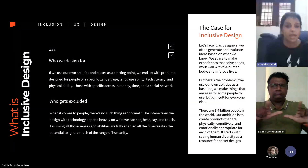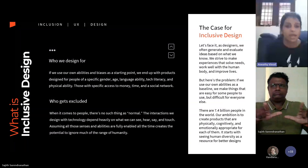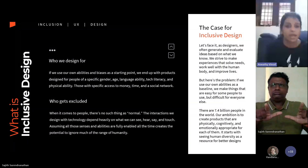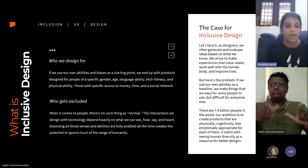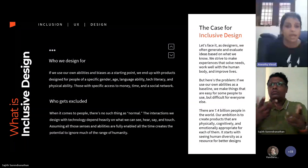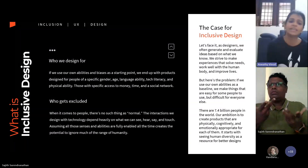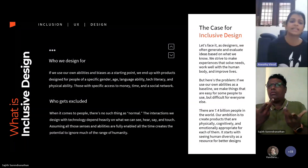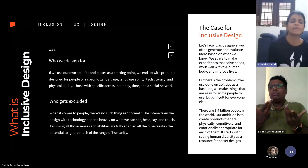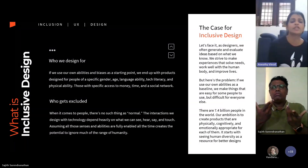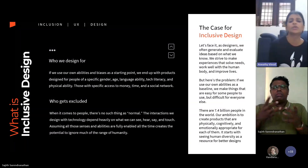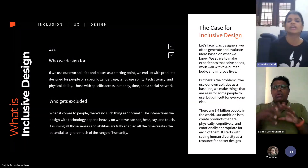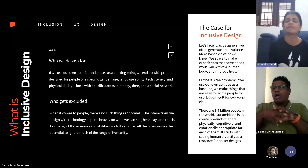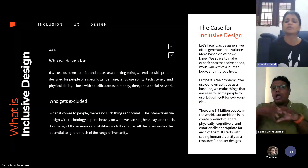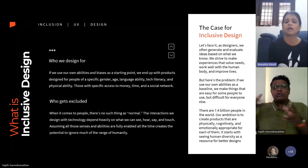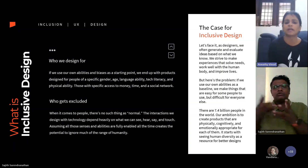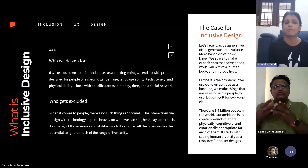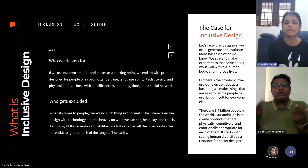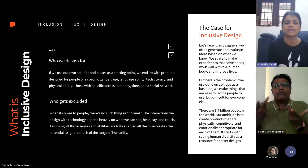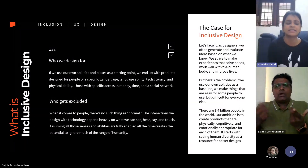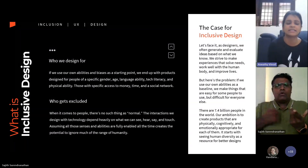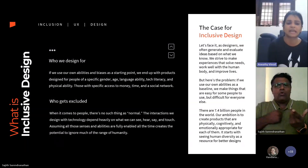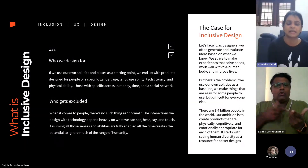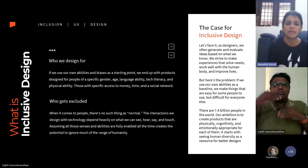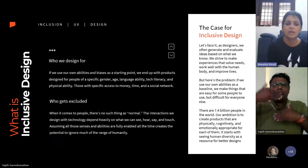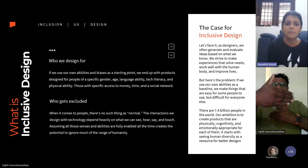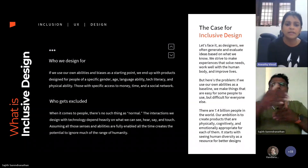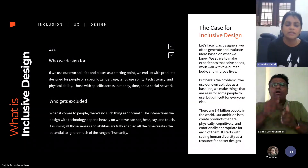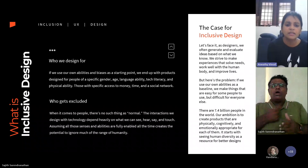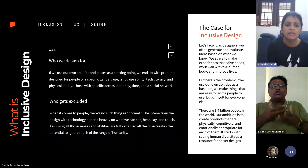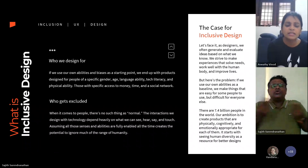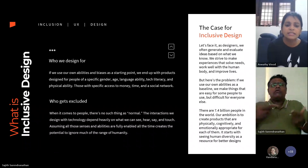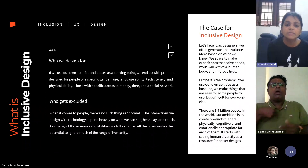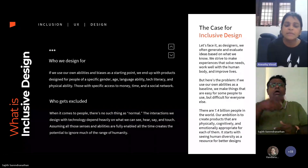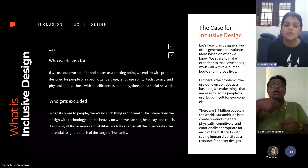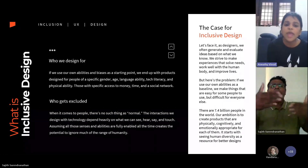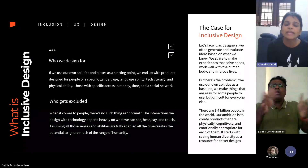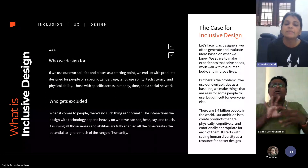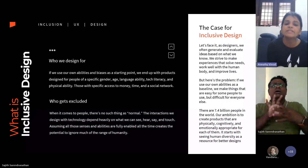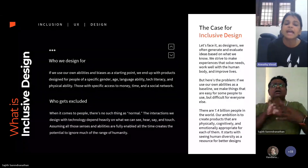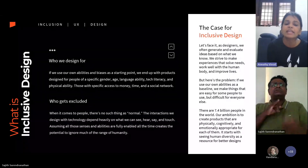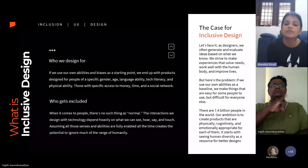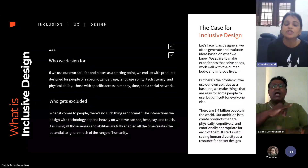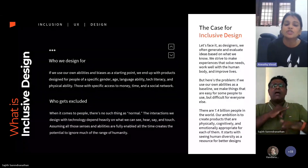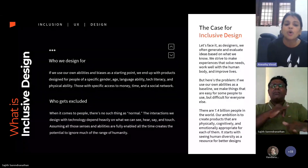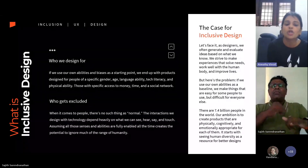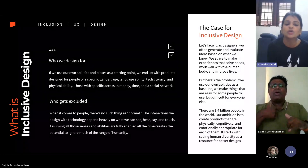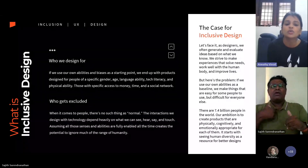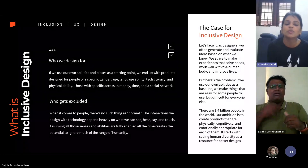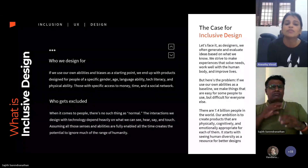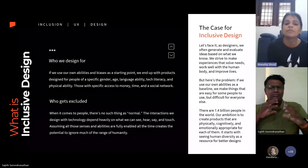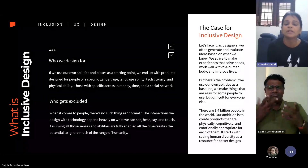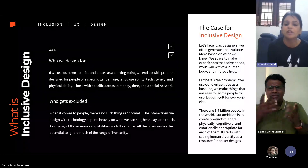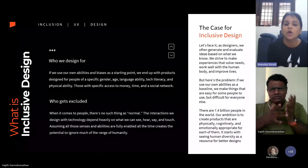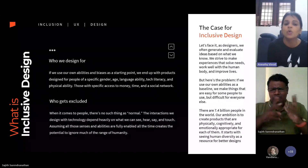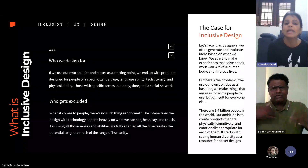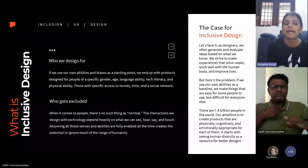designer, and I'm thinking that I'm including everyone, I'm making a design. But sometimes you end up designing for a smaller group